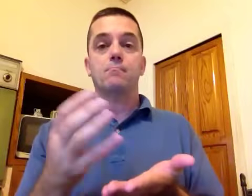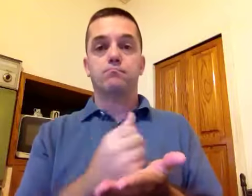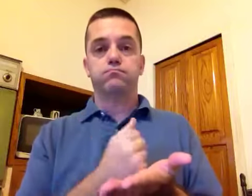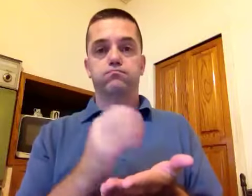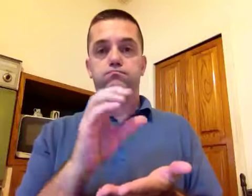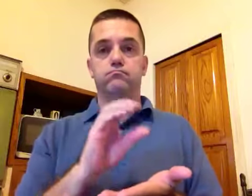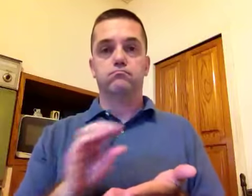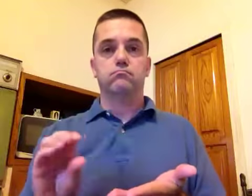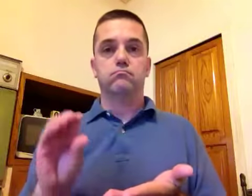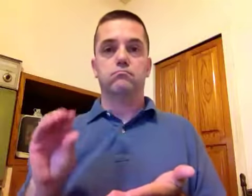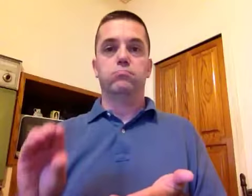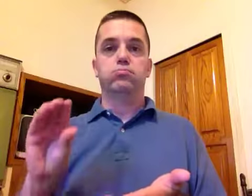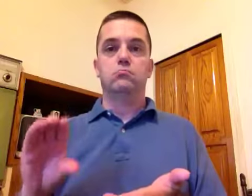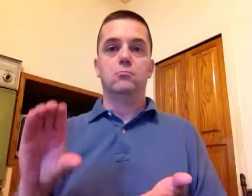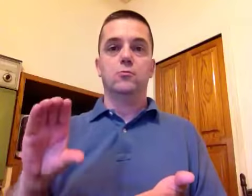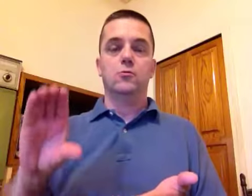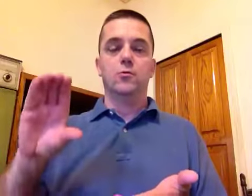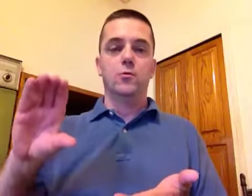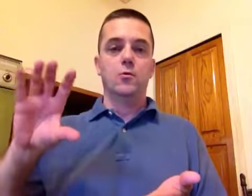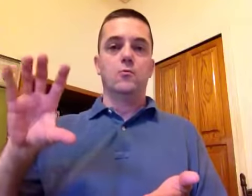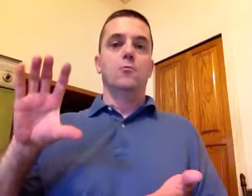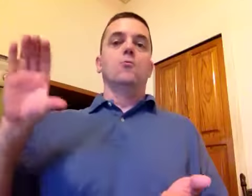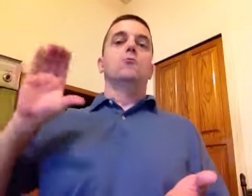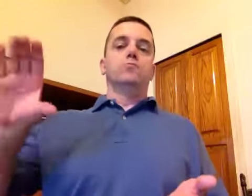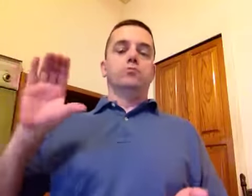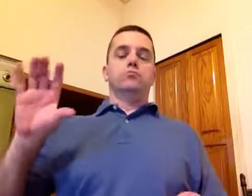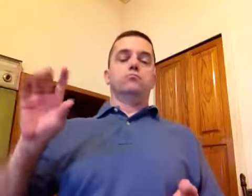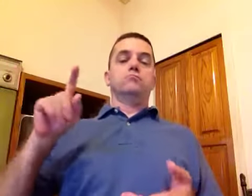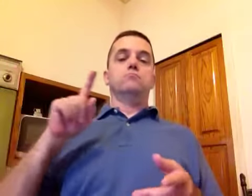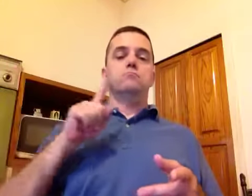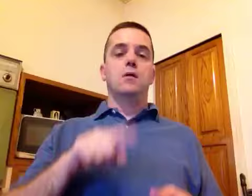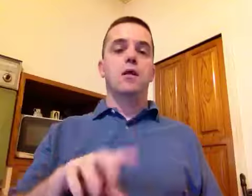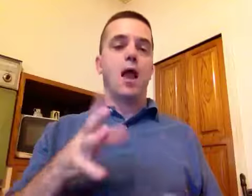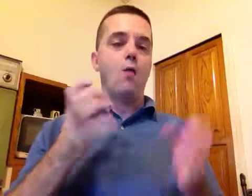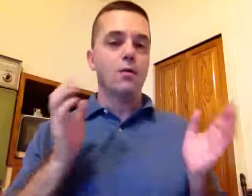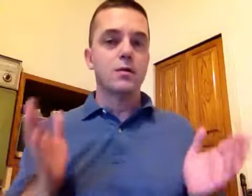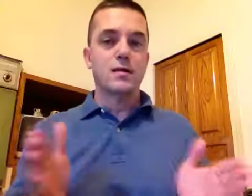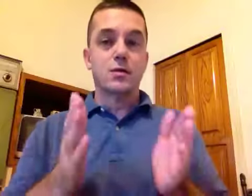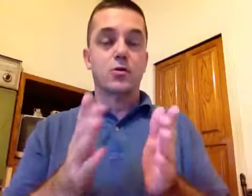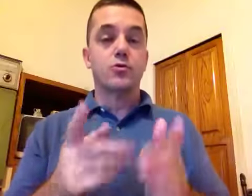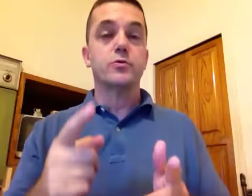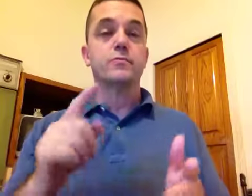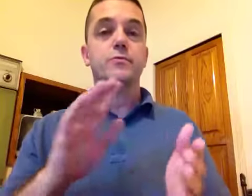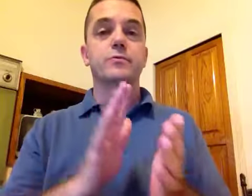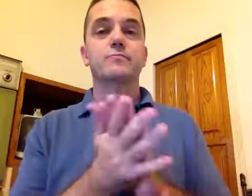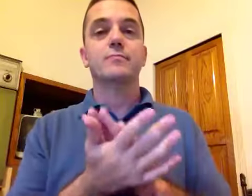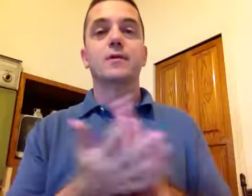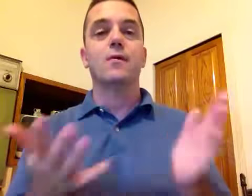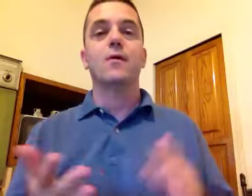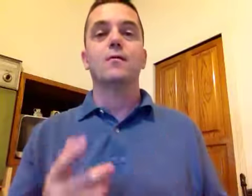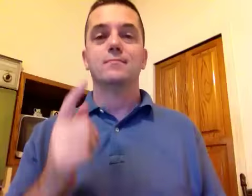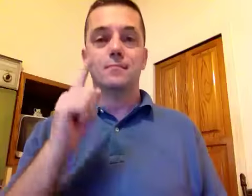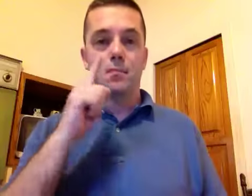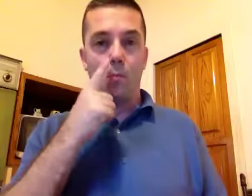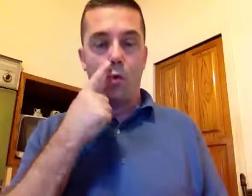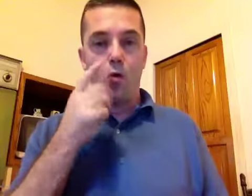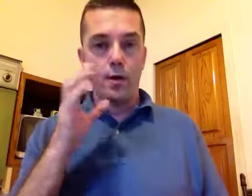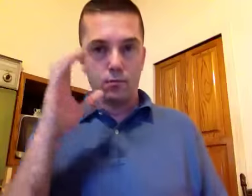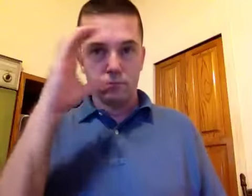be a little more boring in his pursuit of wealth. And be willing to not look for any kind of a shortcut, because